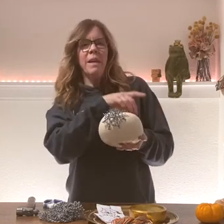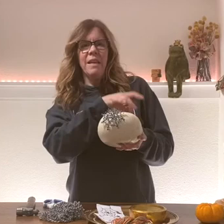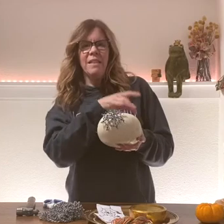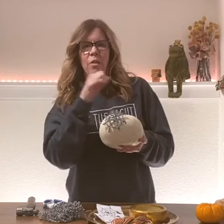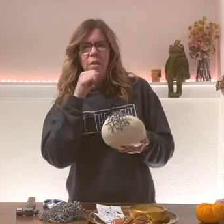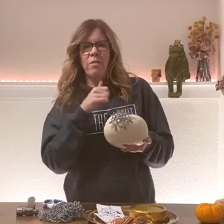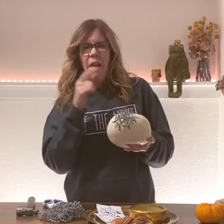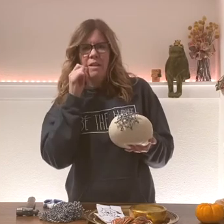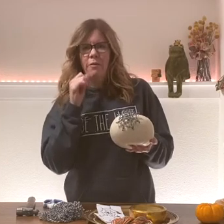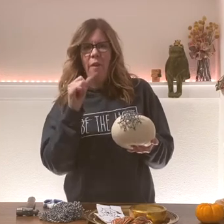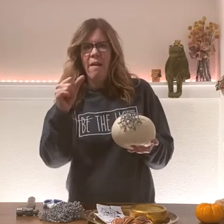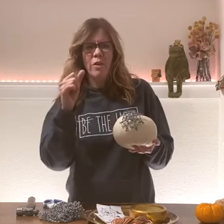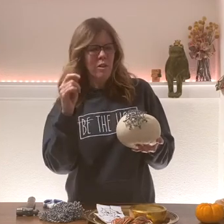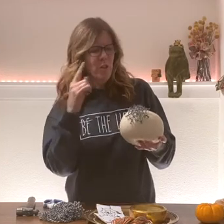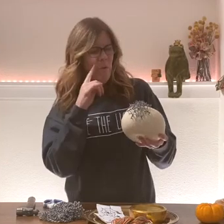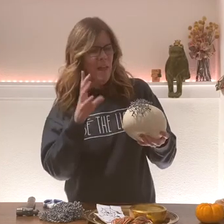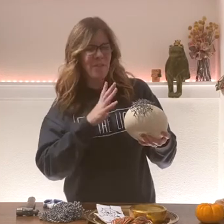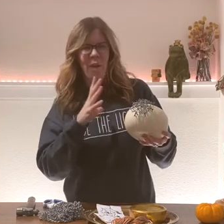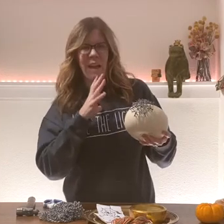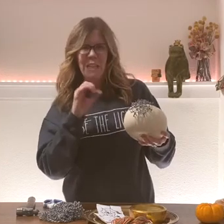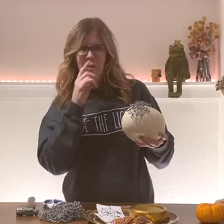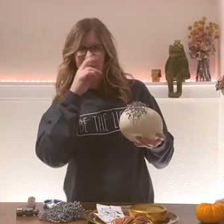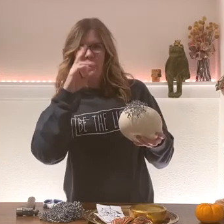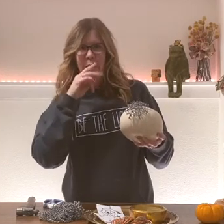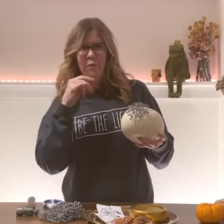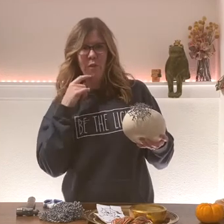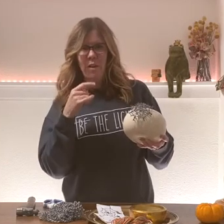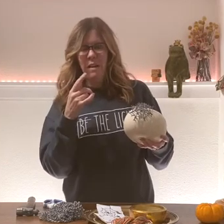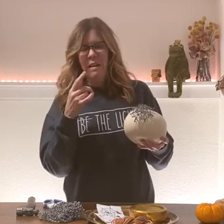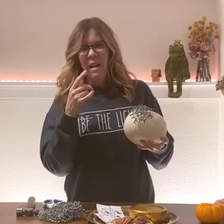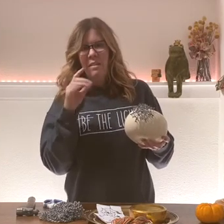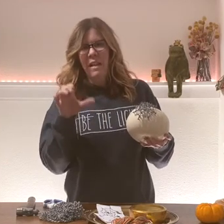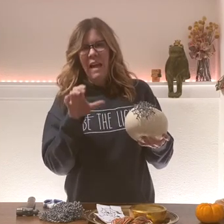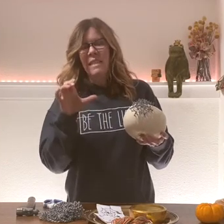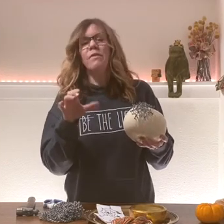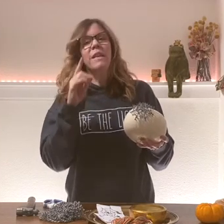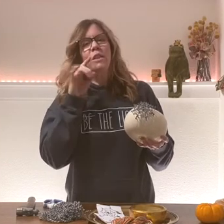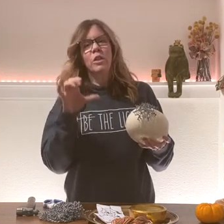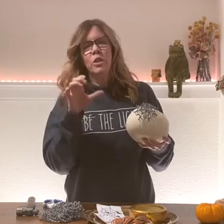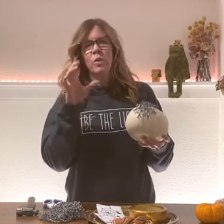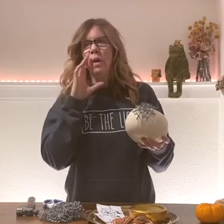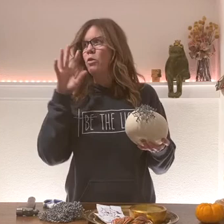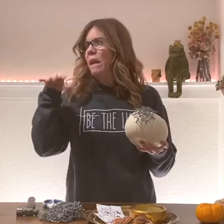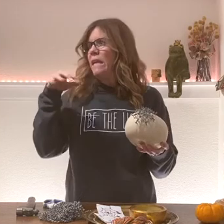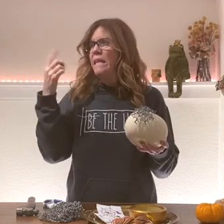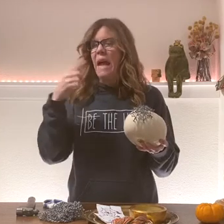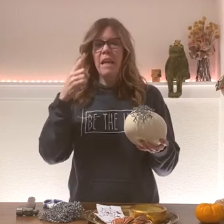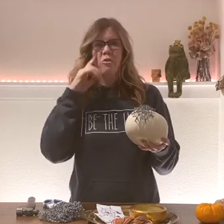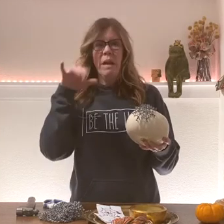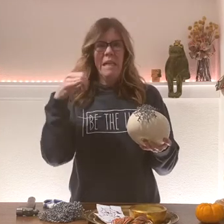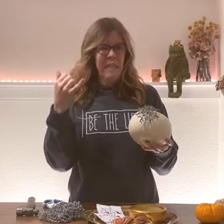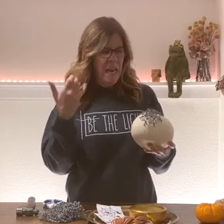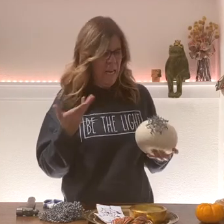isn't going to last forever, so that's fine. It's just fun for a little activity to do on a rainy day. It's raining today here.